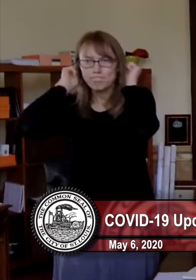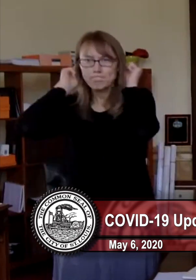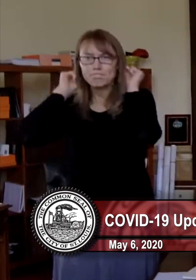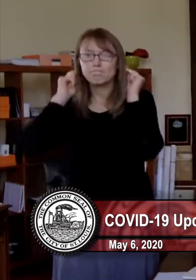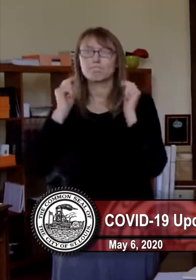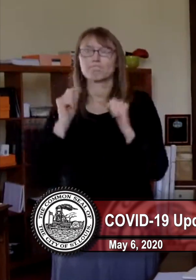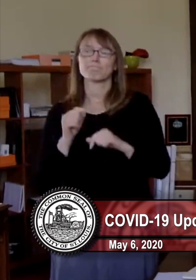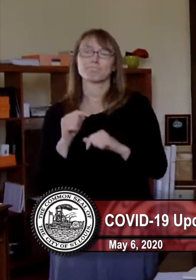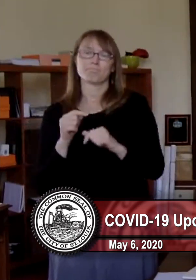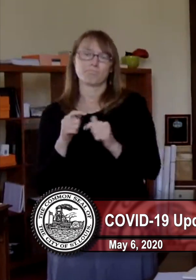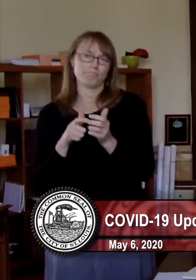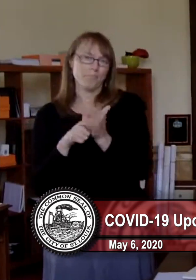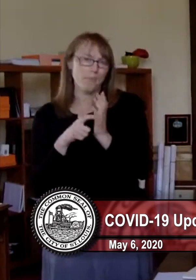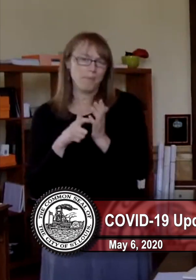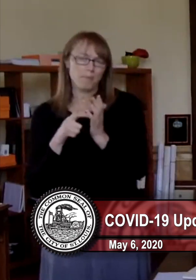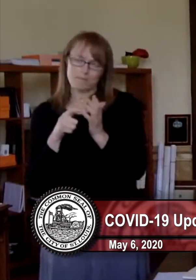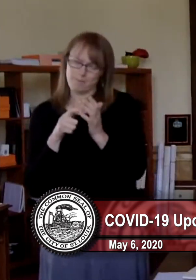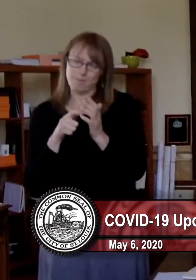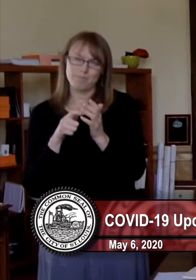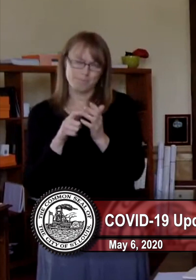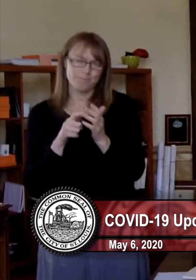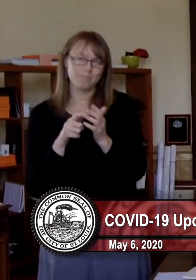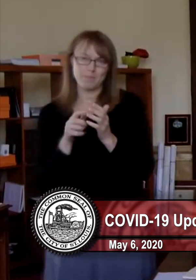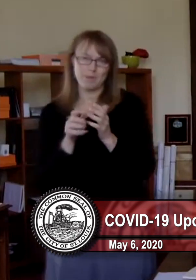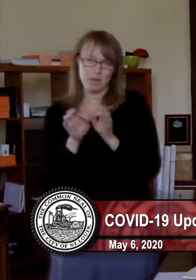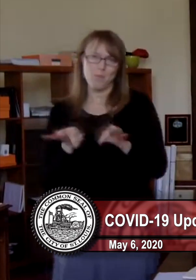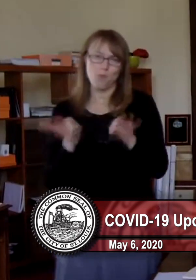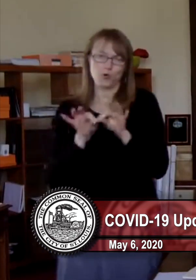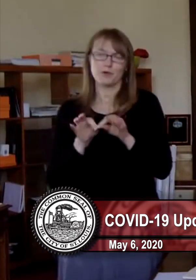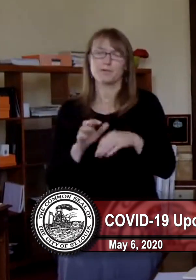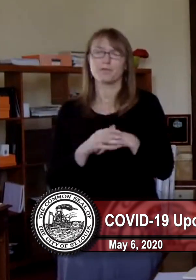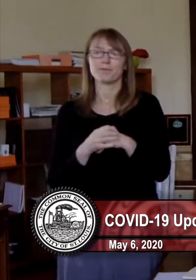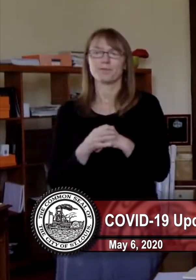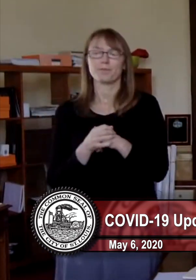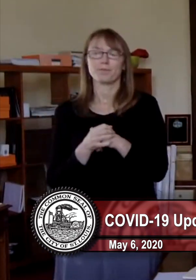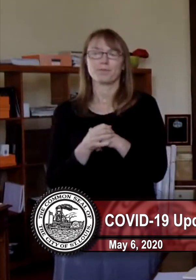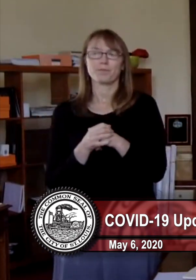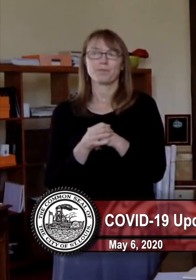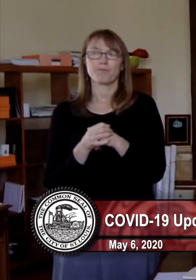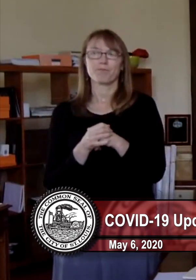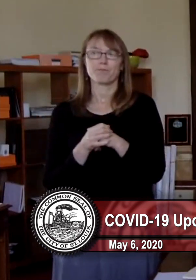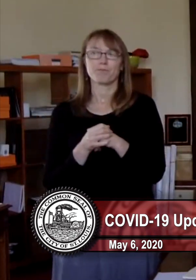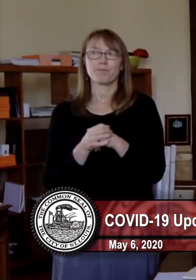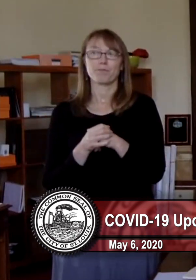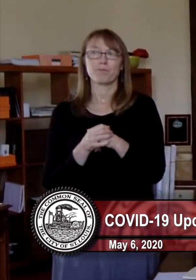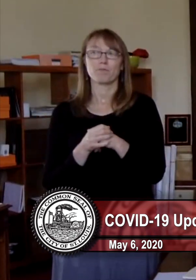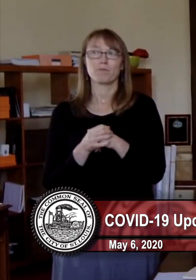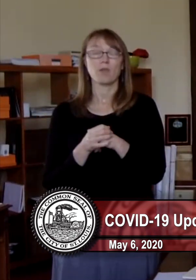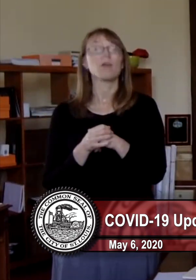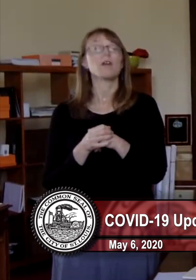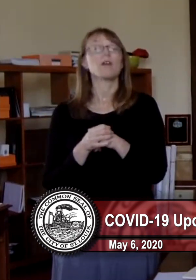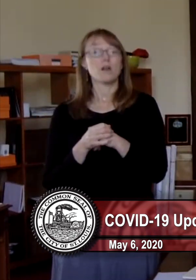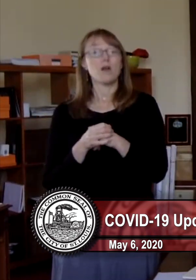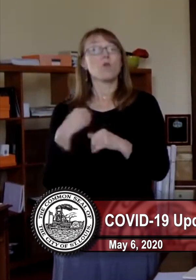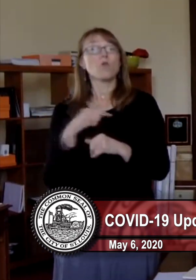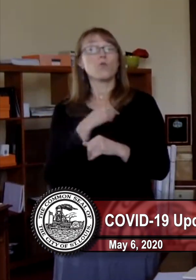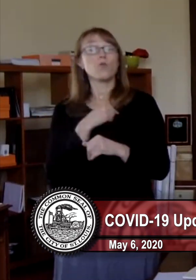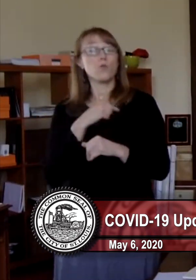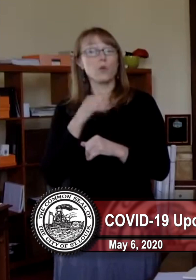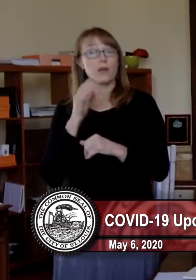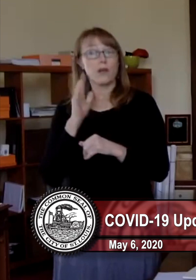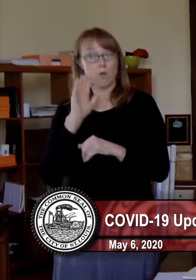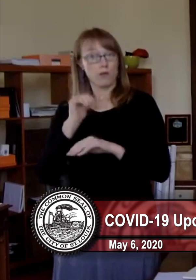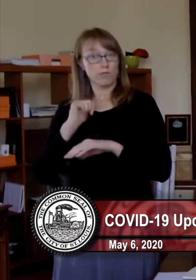will be requiring employees of businesses that serve the public to wear masks. And